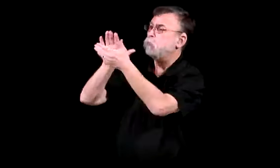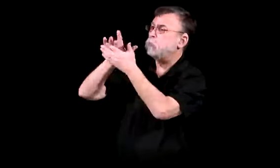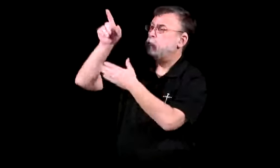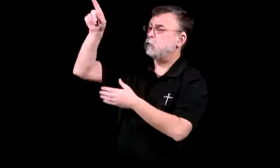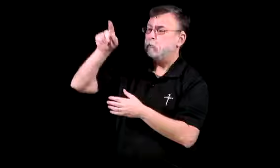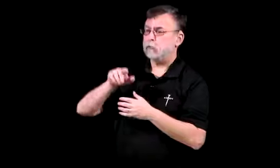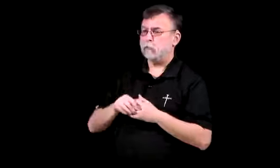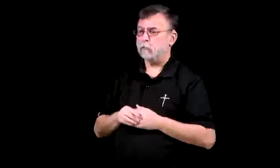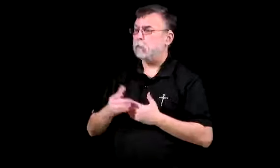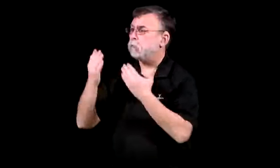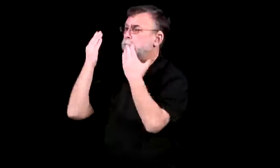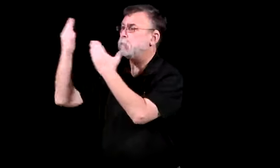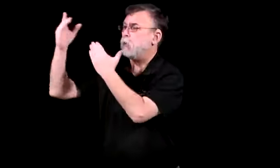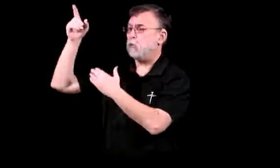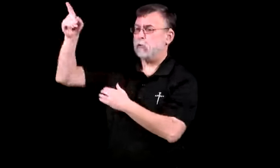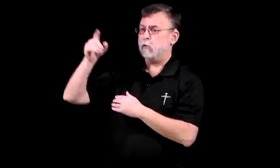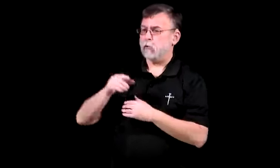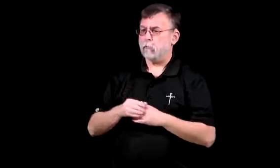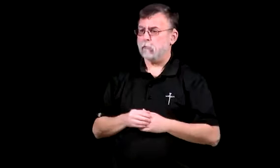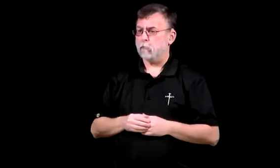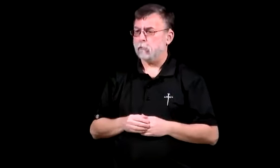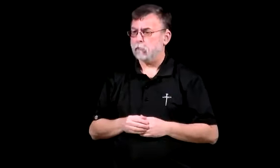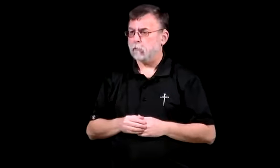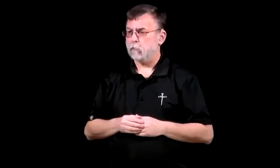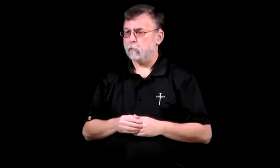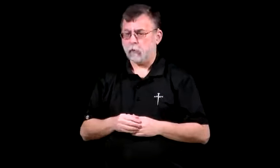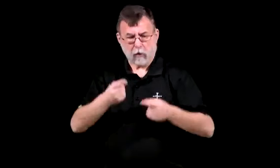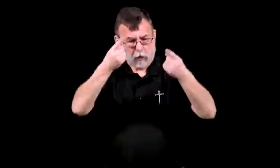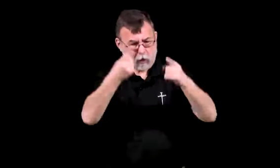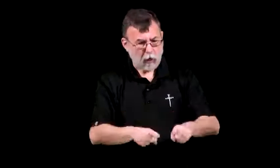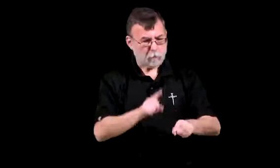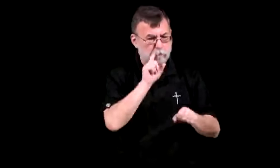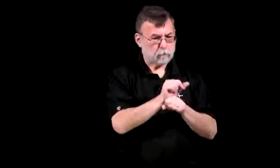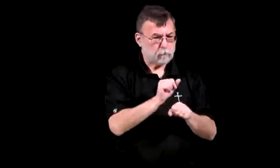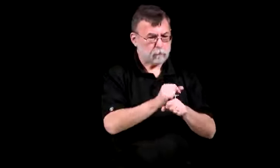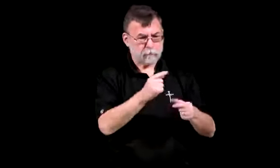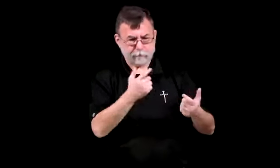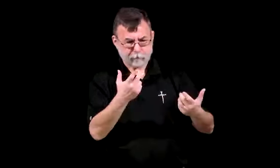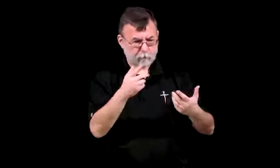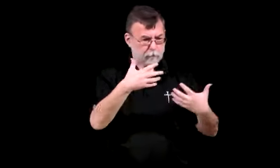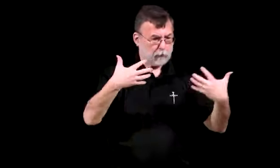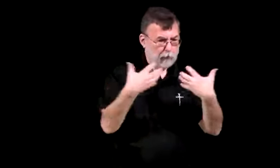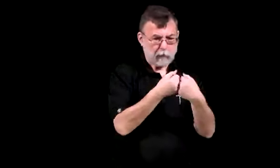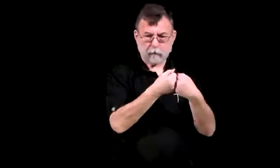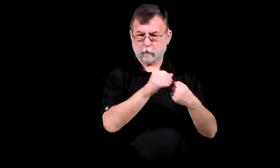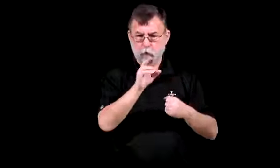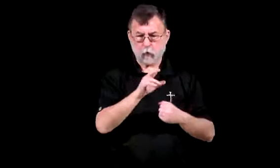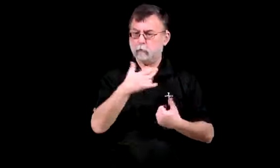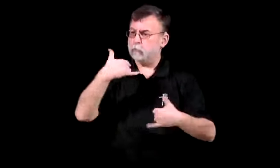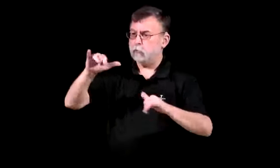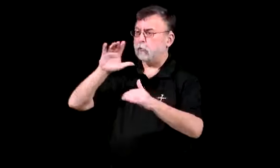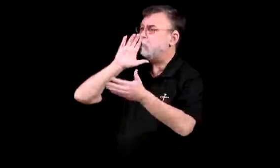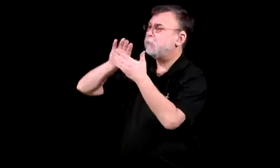unfortunately, or I'm sorry, during your mourning and your sadness, that we still should praise him.